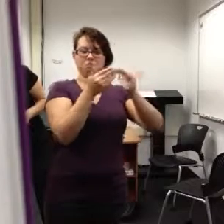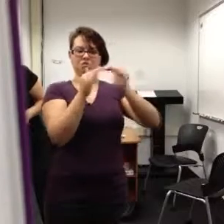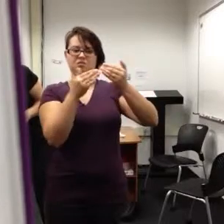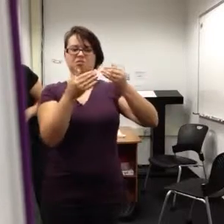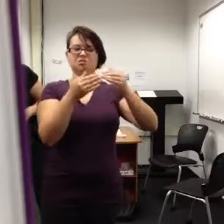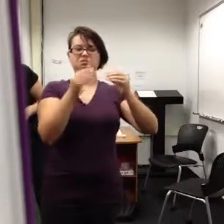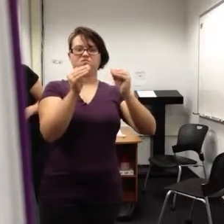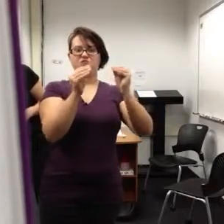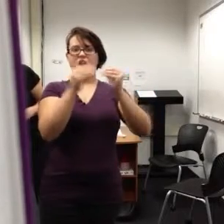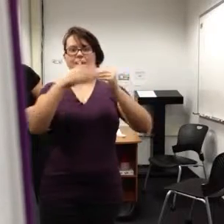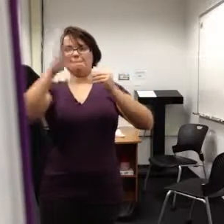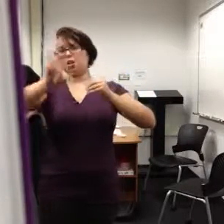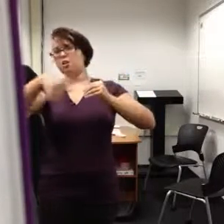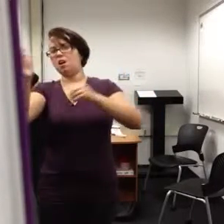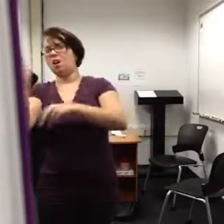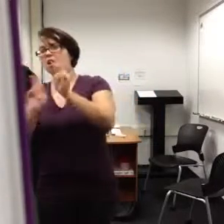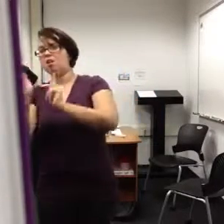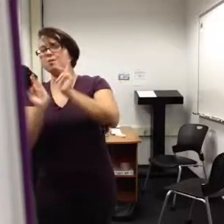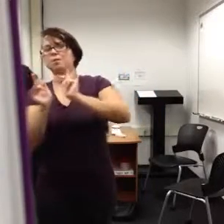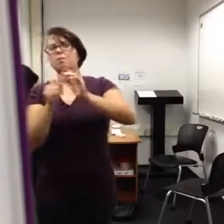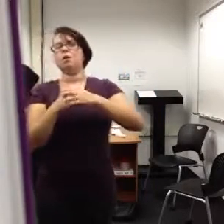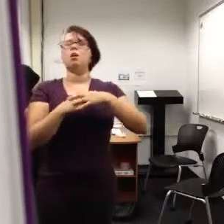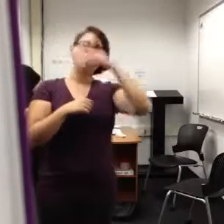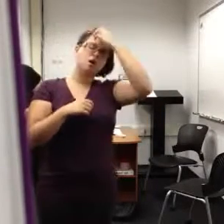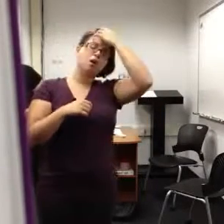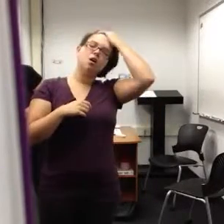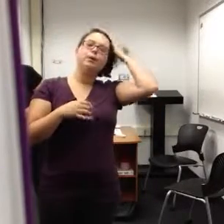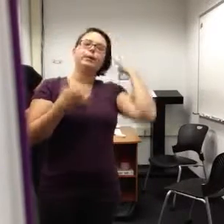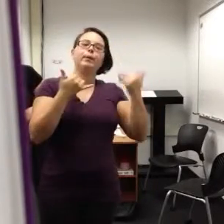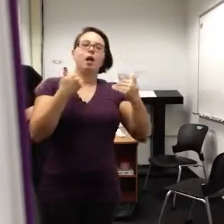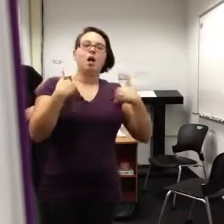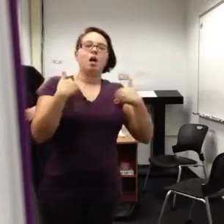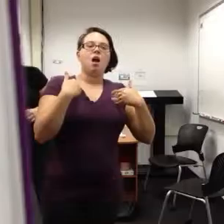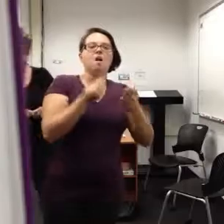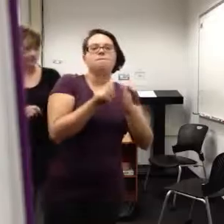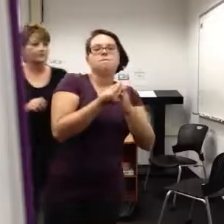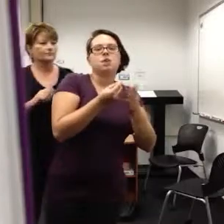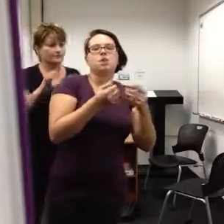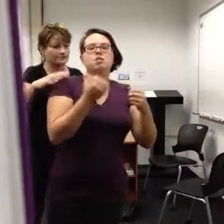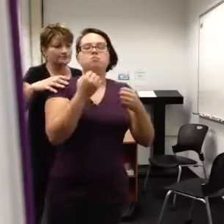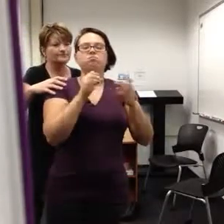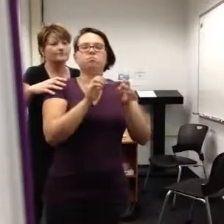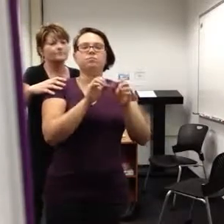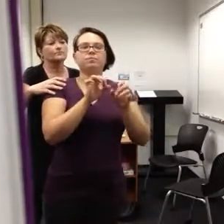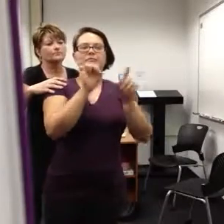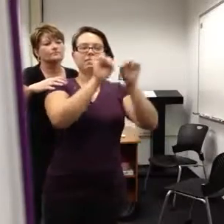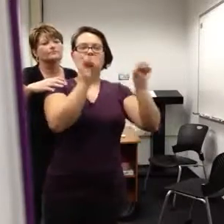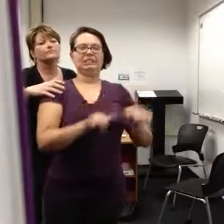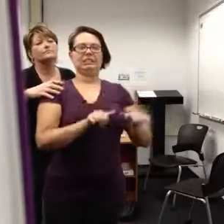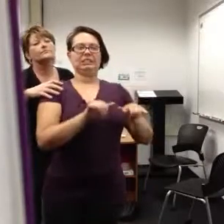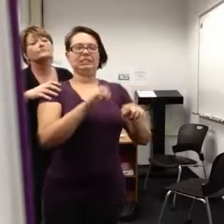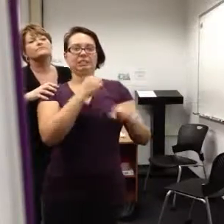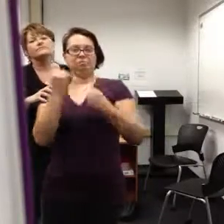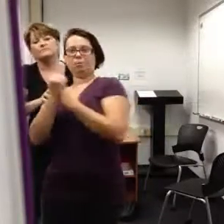more surplus or more optional money with which to support the system. The other is a regressive tax, and it's